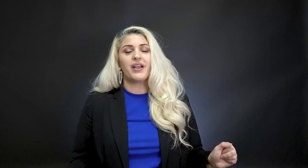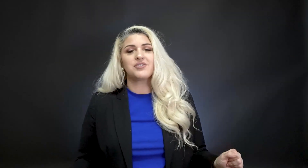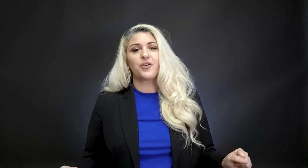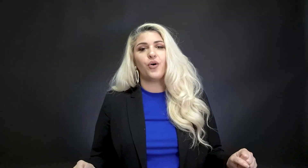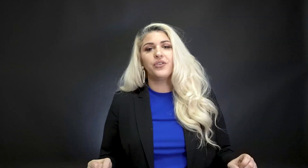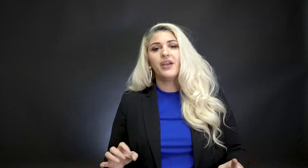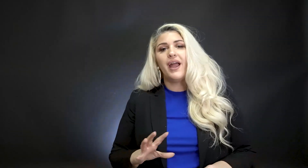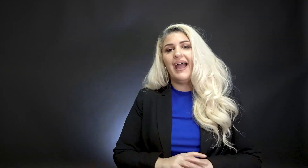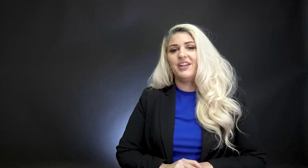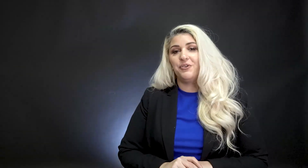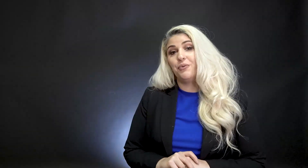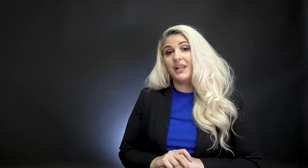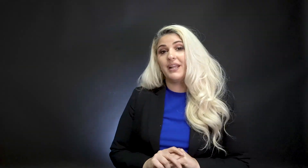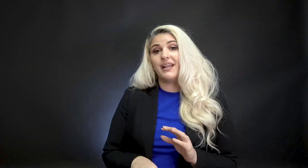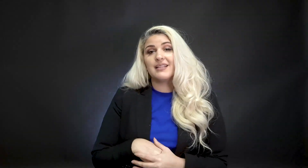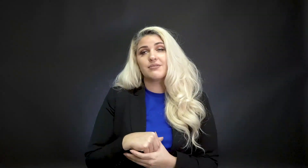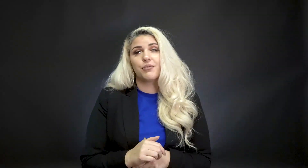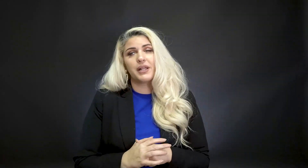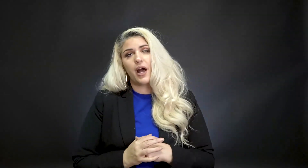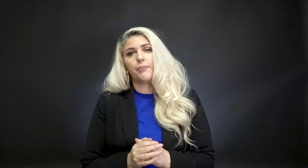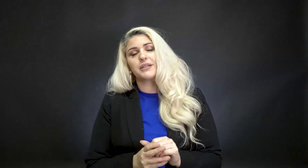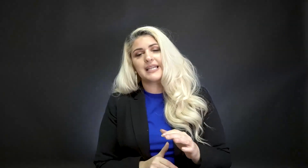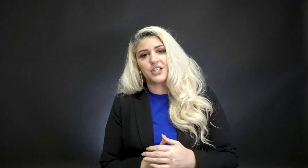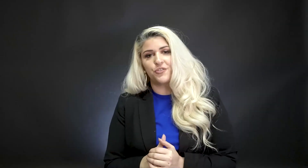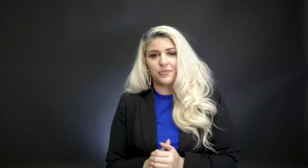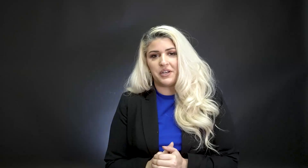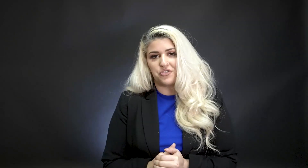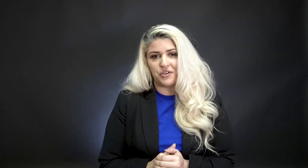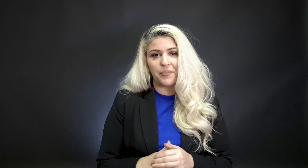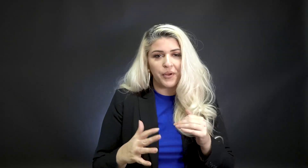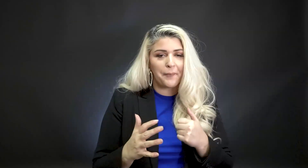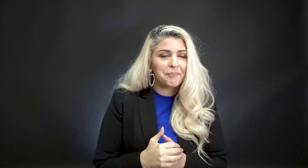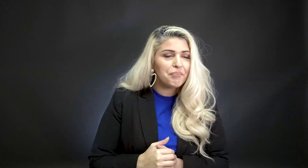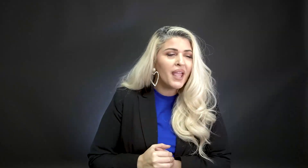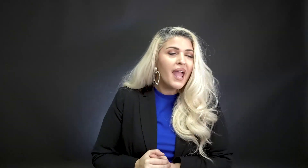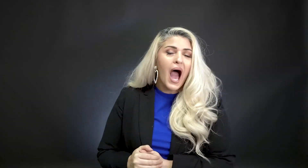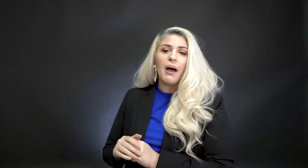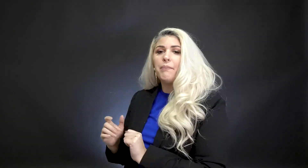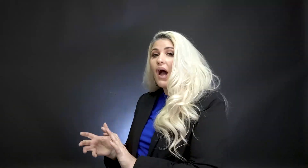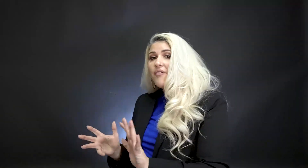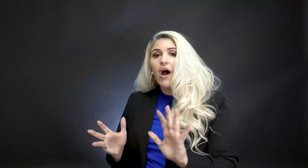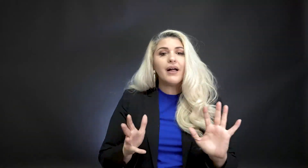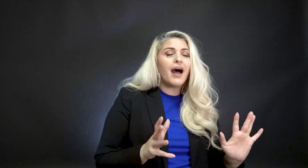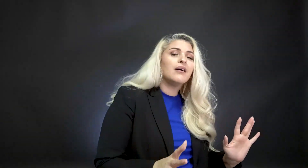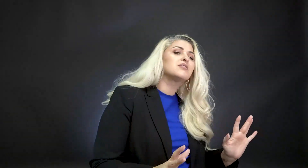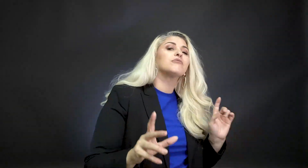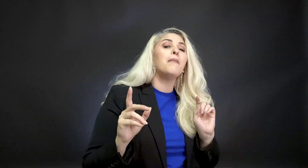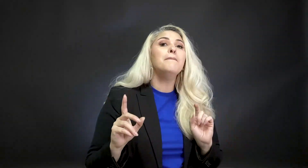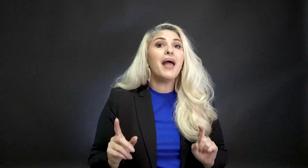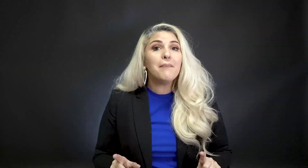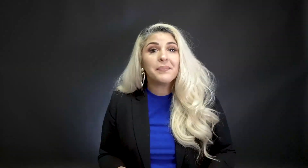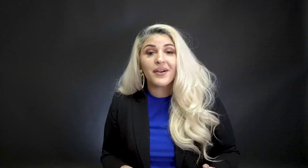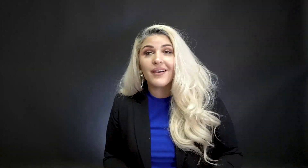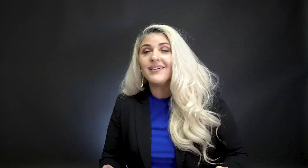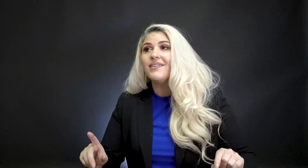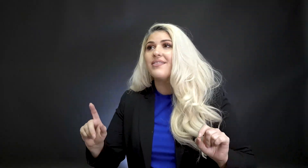hands are cold, and this will really help protect you from injury, okay? Above all else, remember